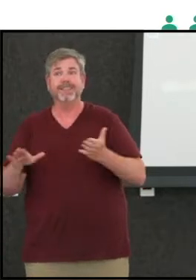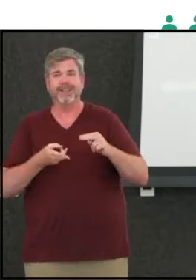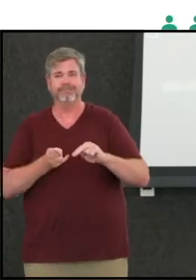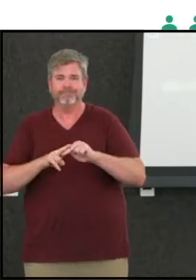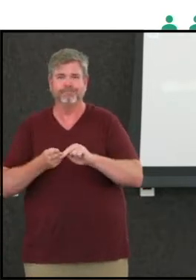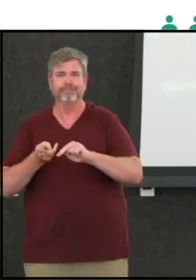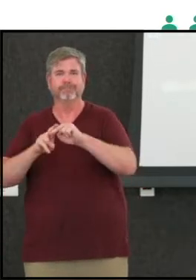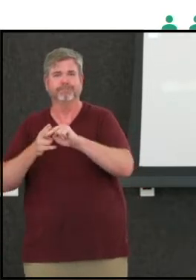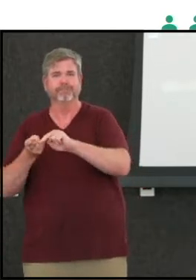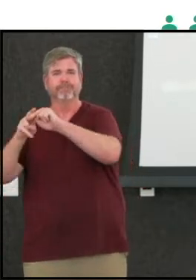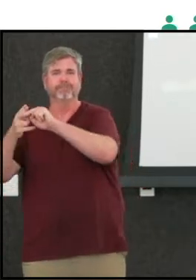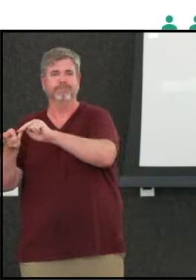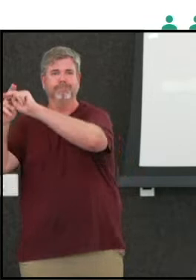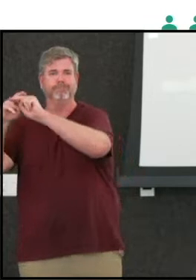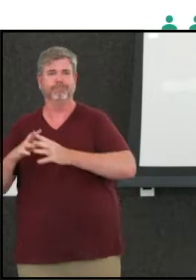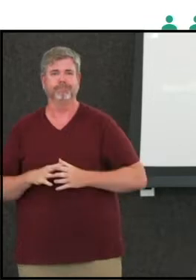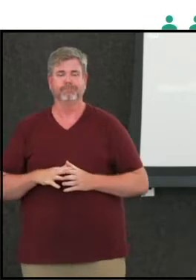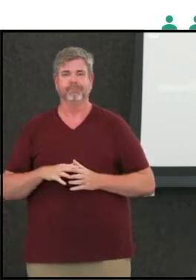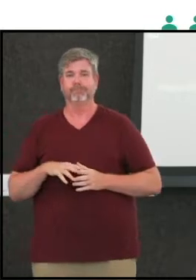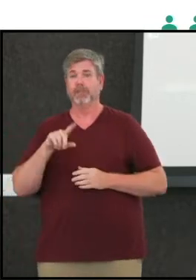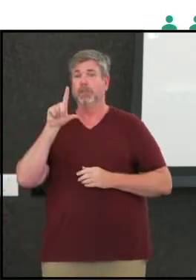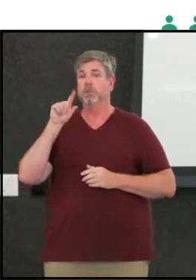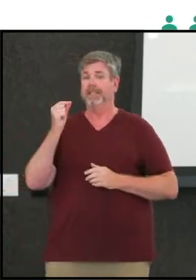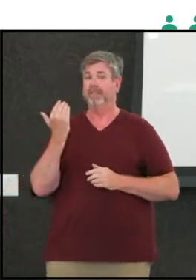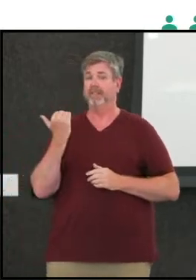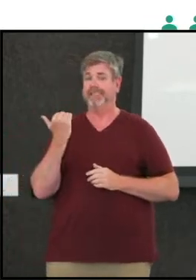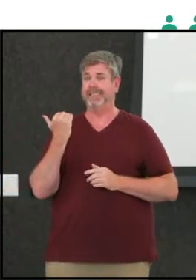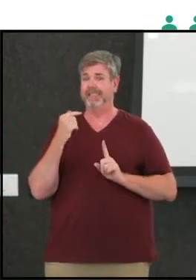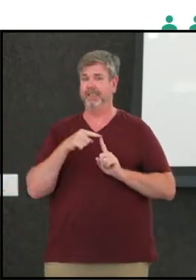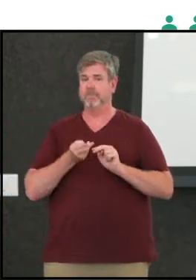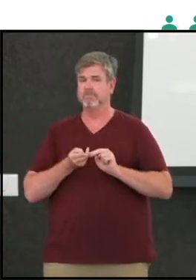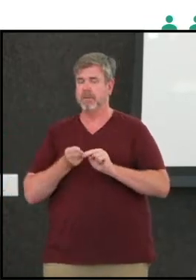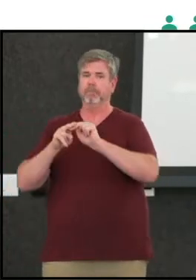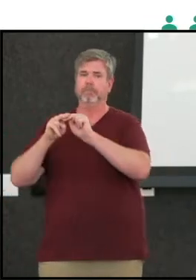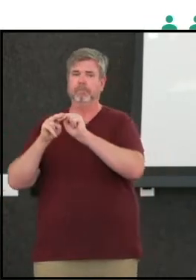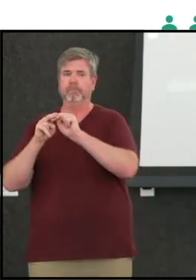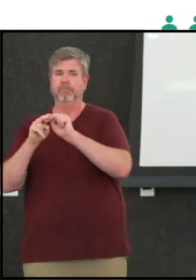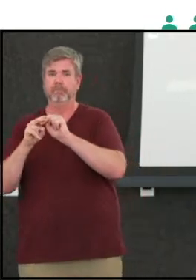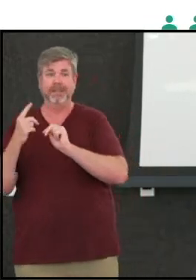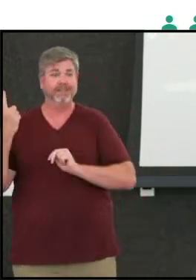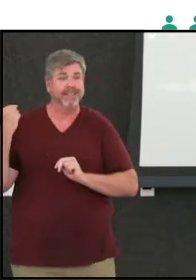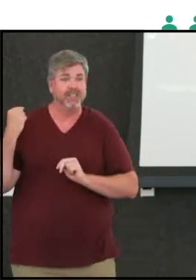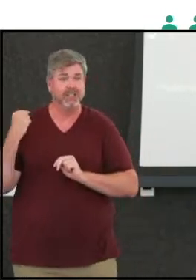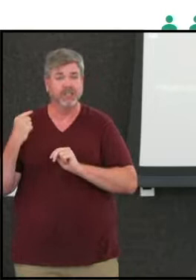since 2015 really has picked up. And last year we lost 135